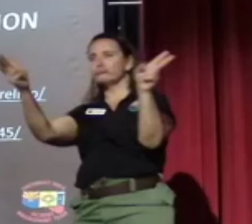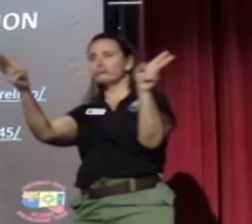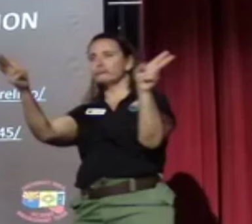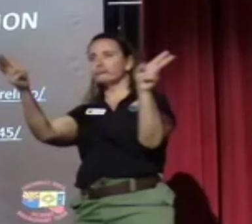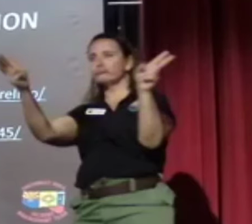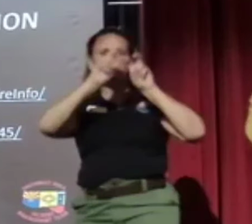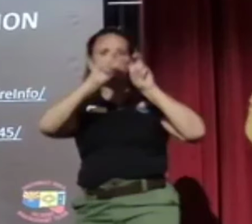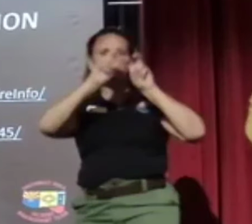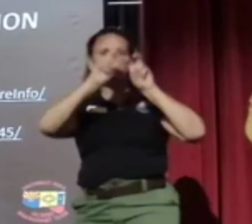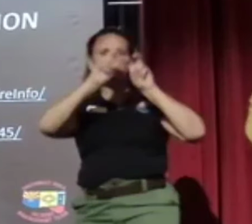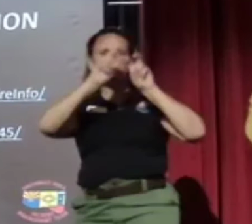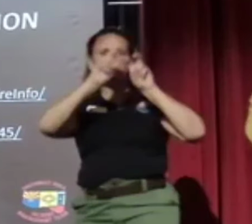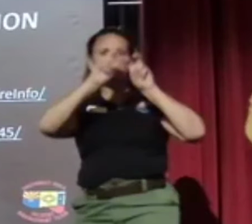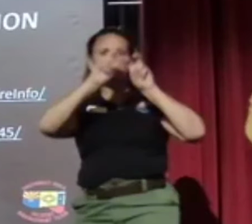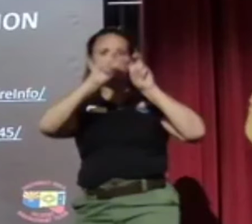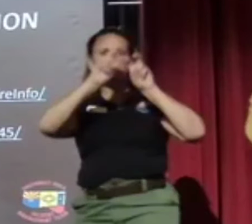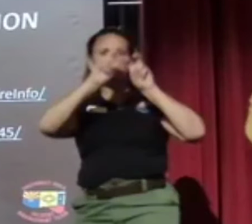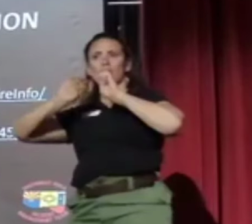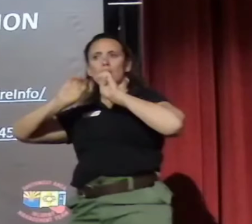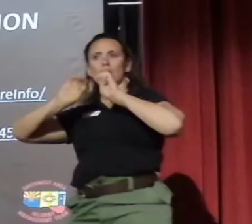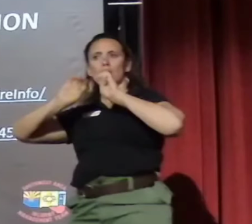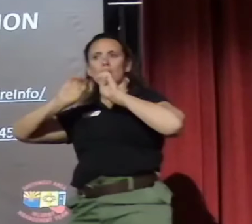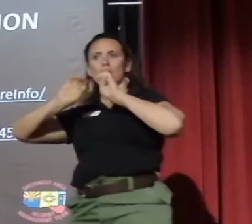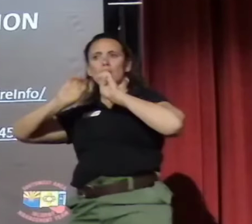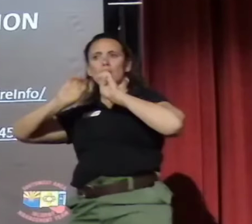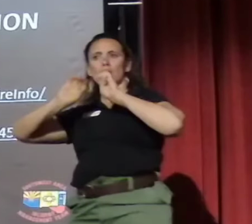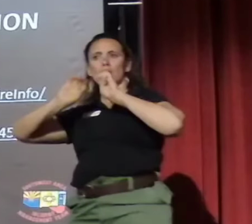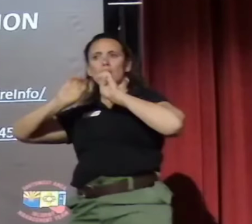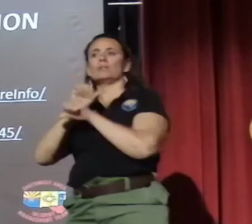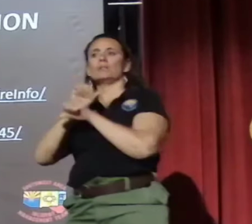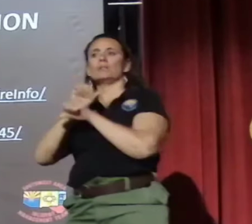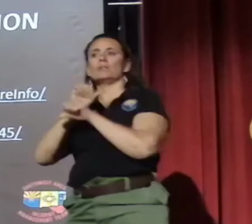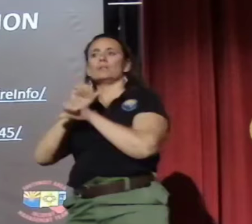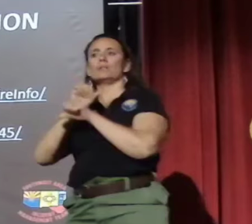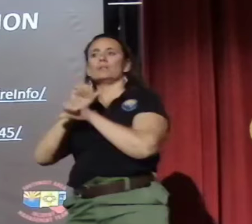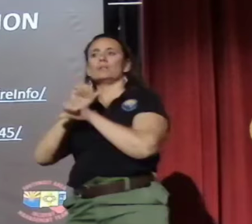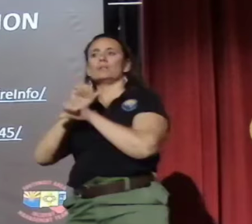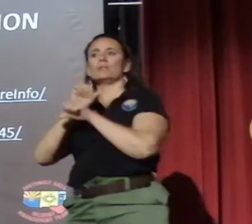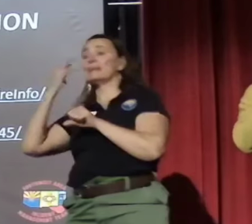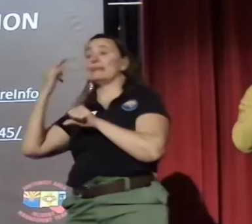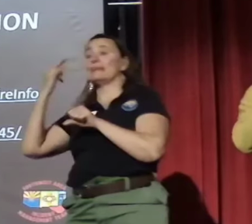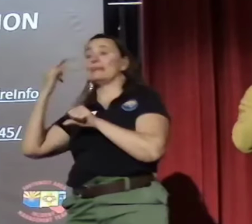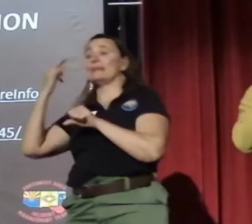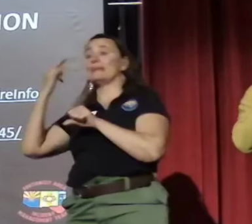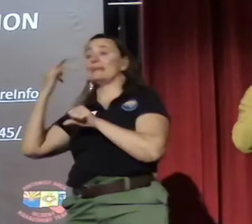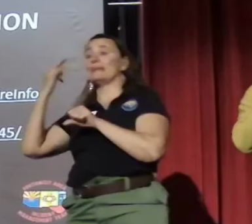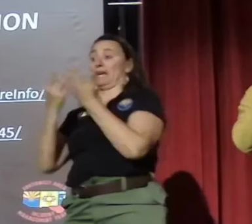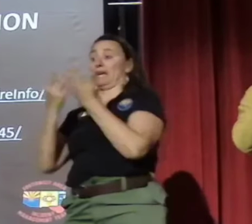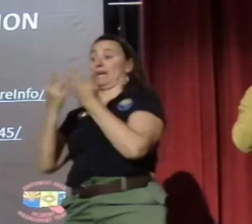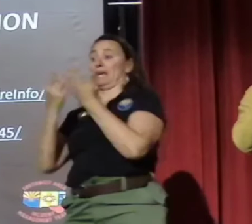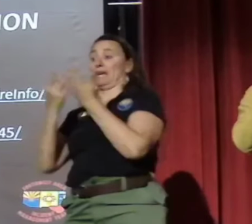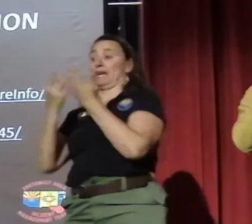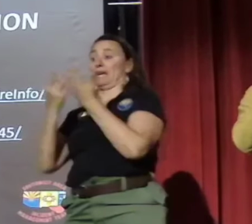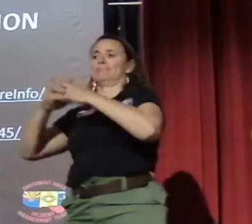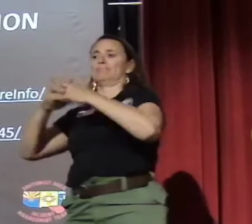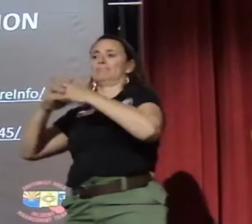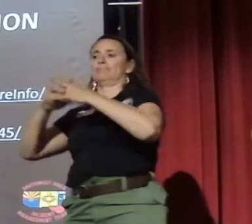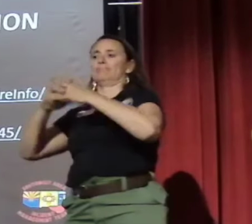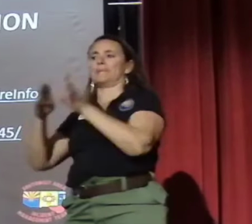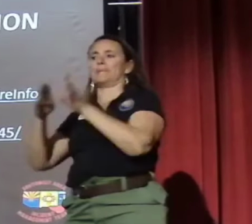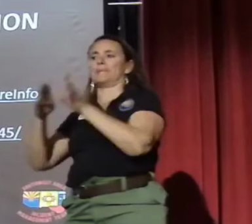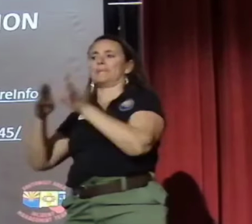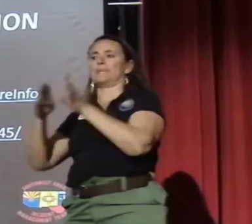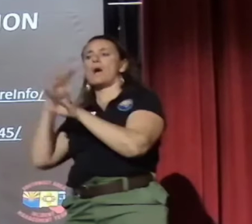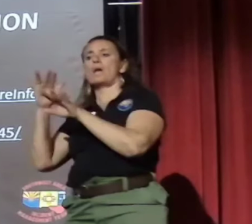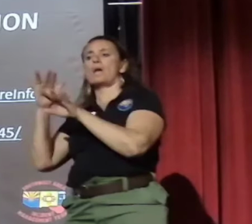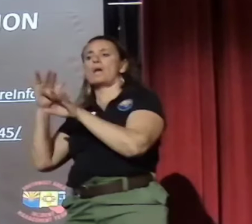our job so that if fire does impact that community, we're ready to implement those plans. And hence, that's why the communities are evacuated,